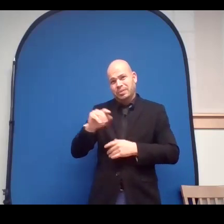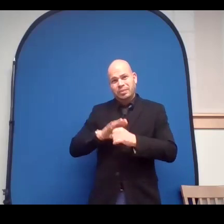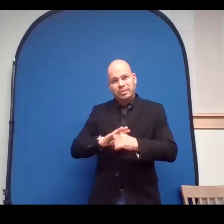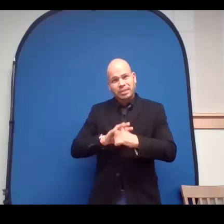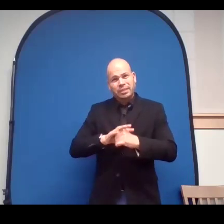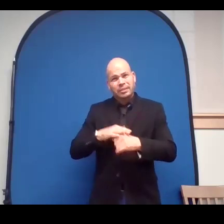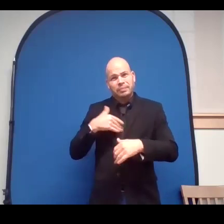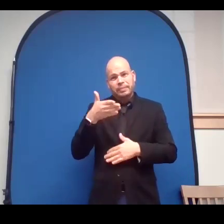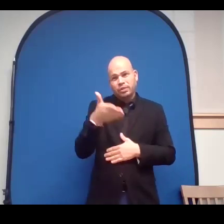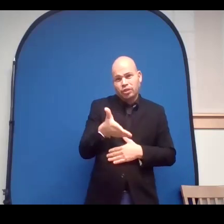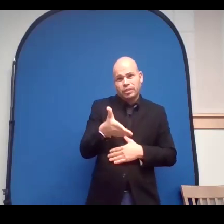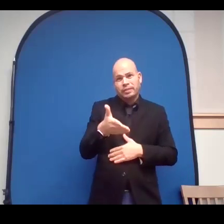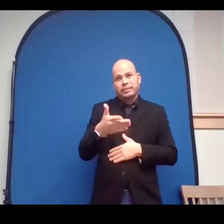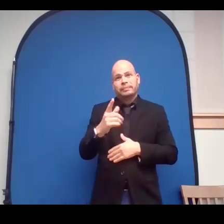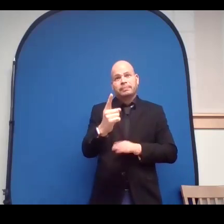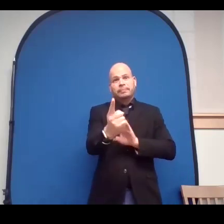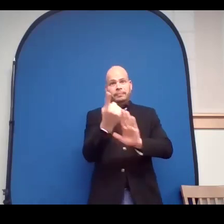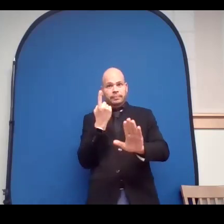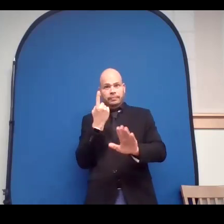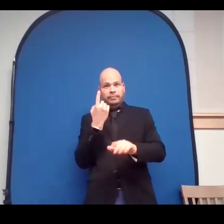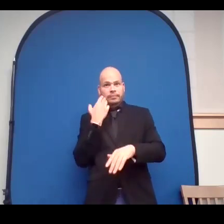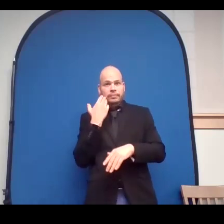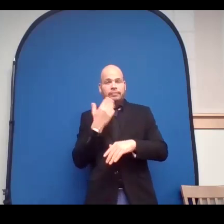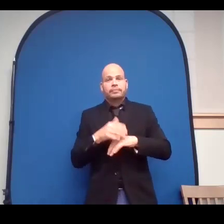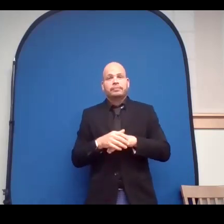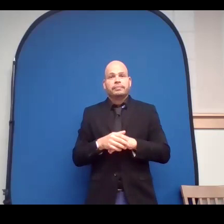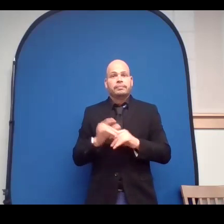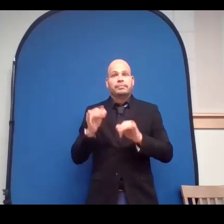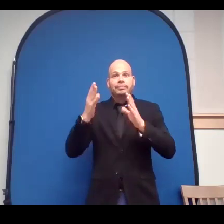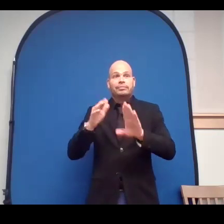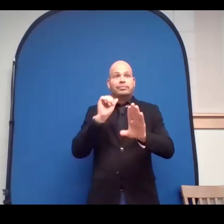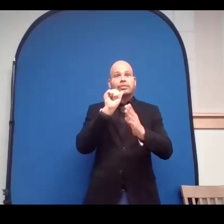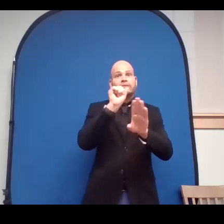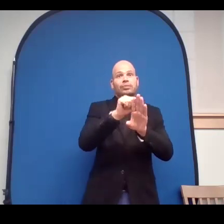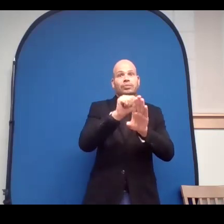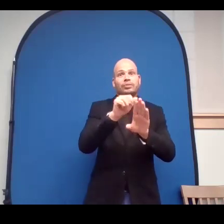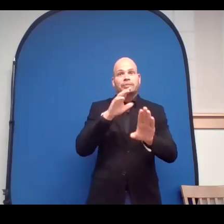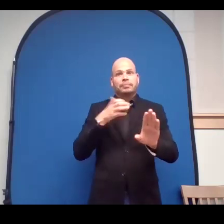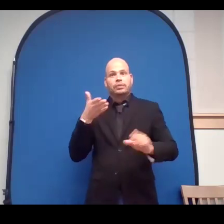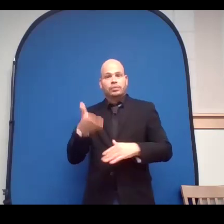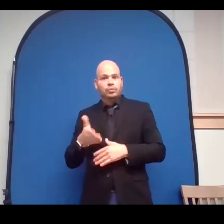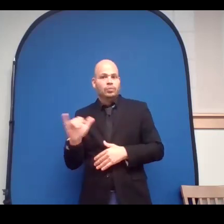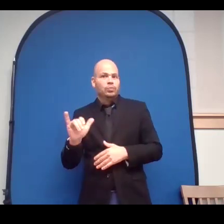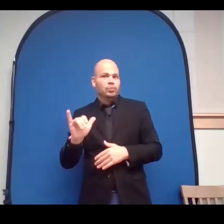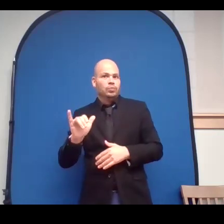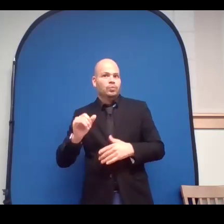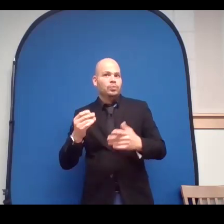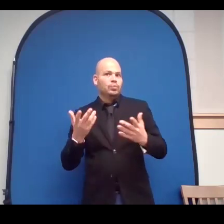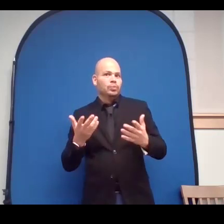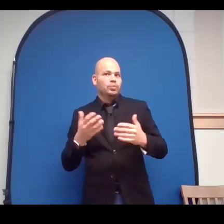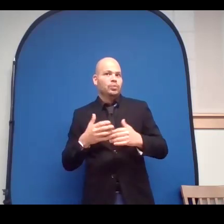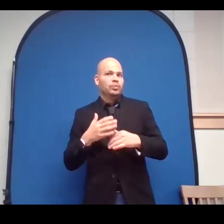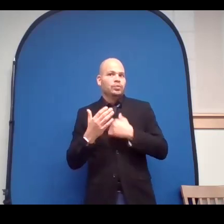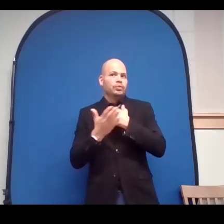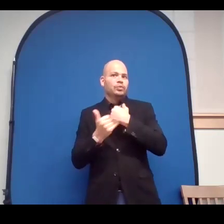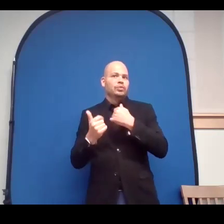wanted, if he was going to be someone knocking on the door and opening it, I wanted to be there as the commissioned officer, telling him he needed to go